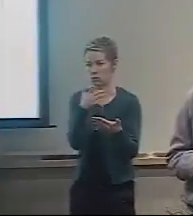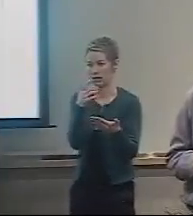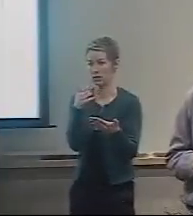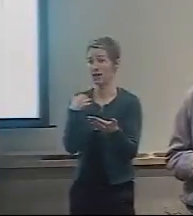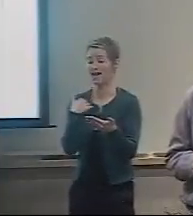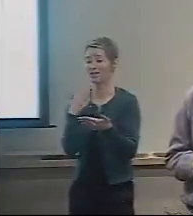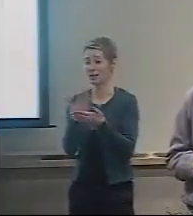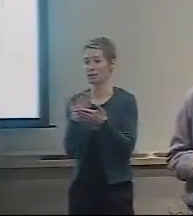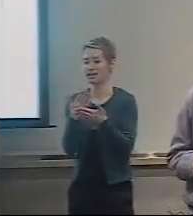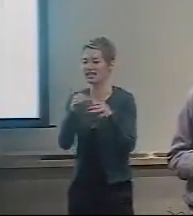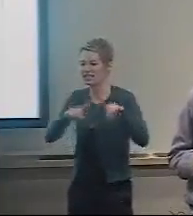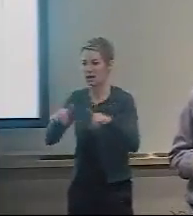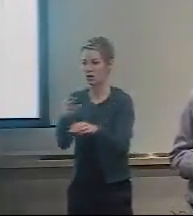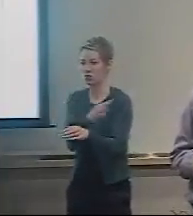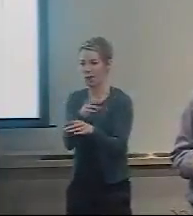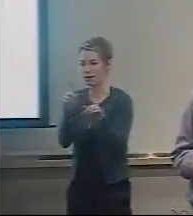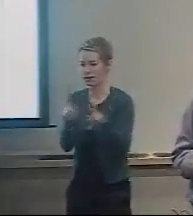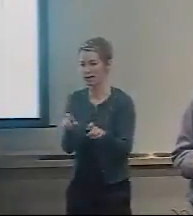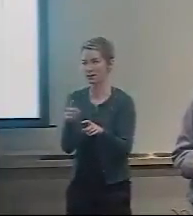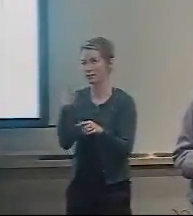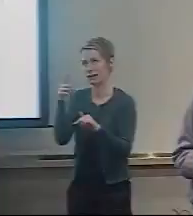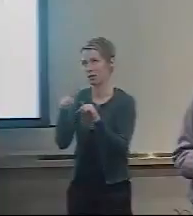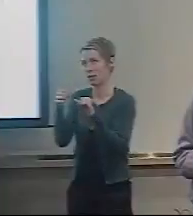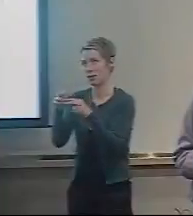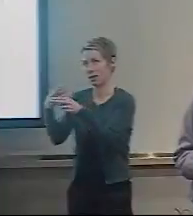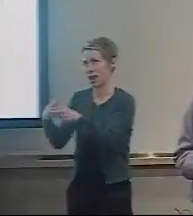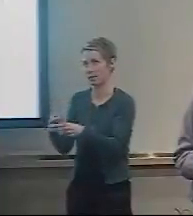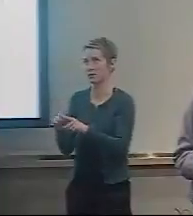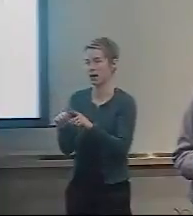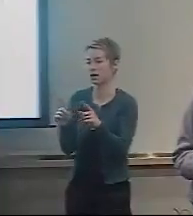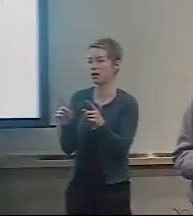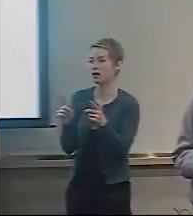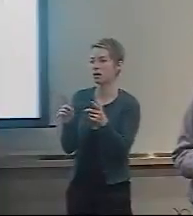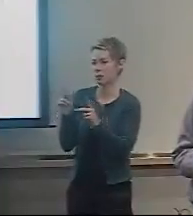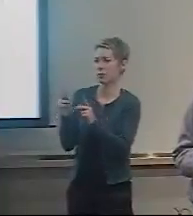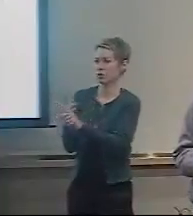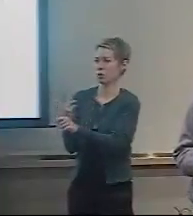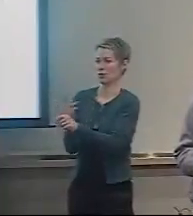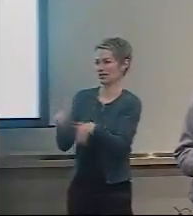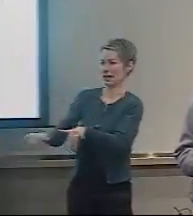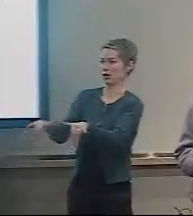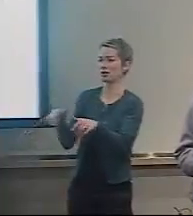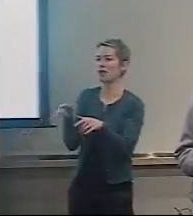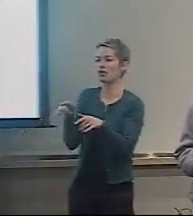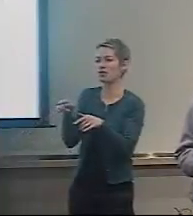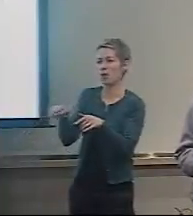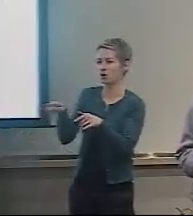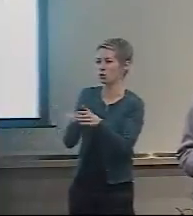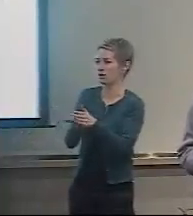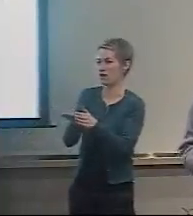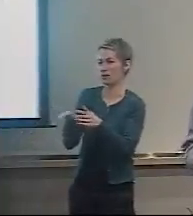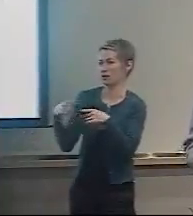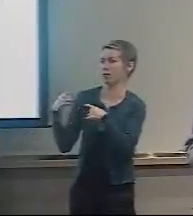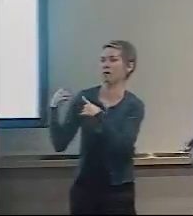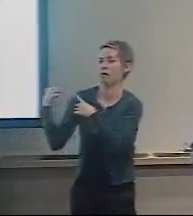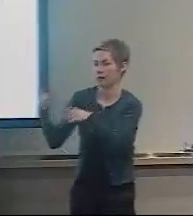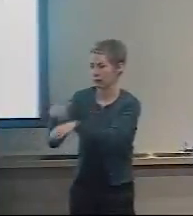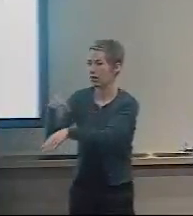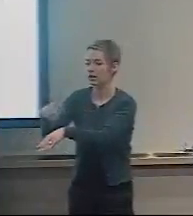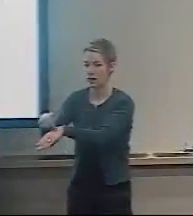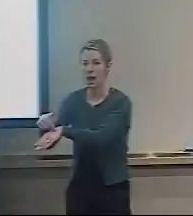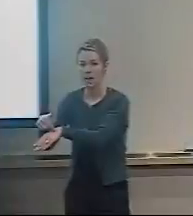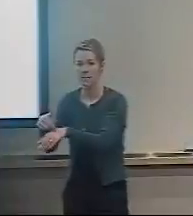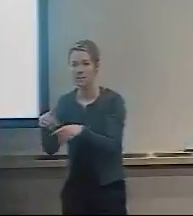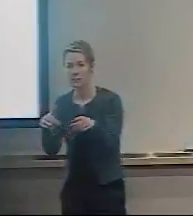rhyming tests that have been around for many years. I can't remember their names, but that people use, and they were developed over a long period of time. I mean, some analogy